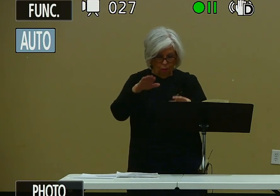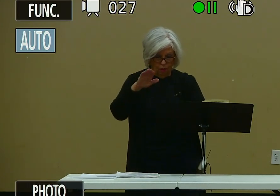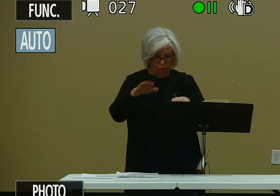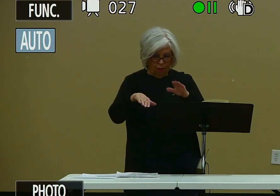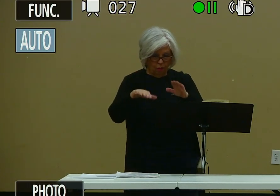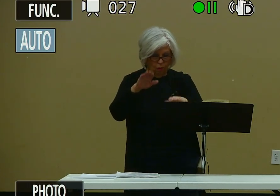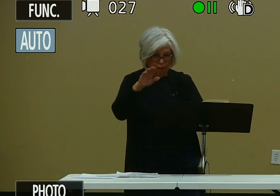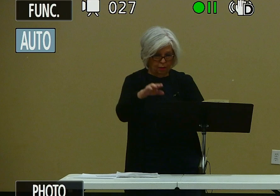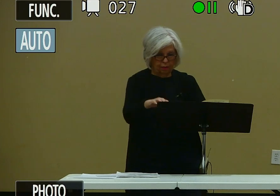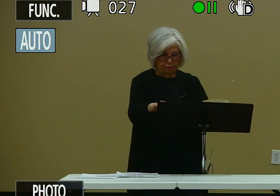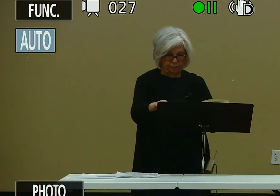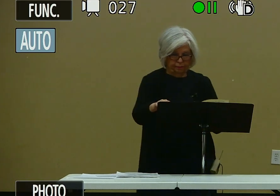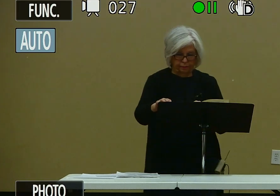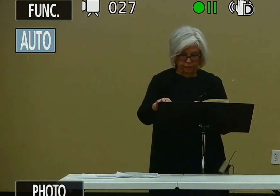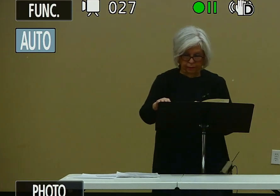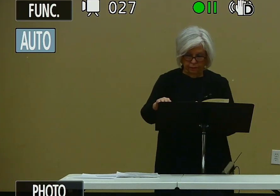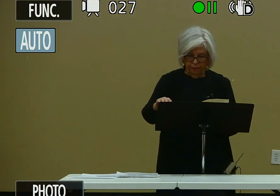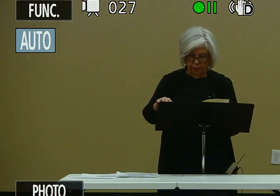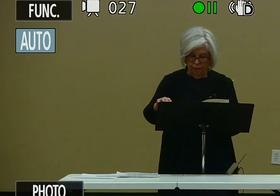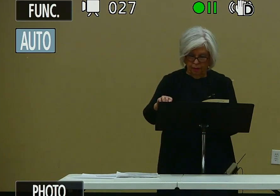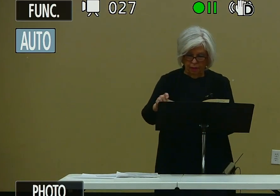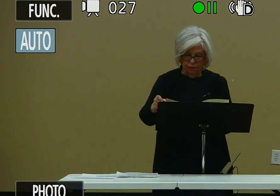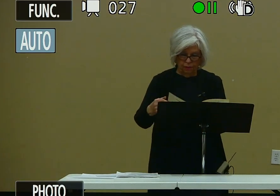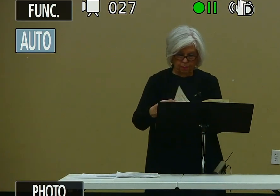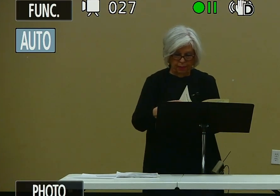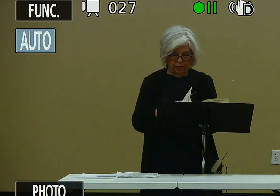walk, walk, walk. And turn the page.